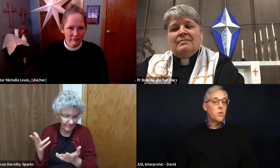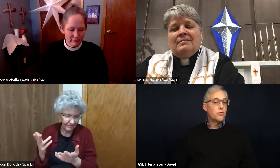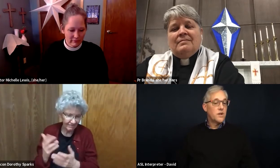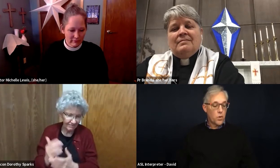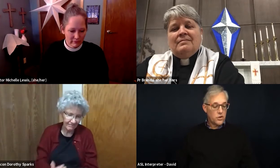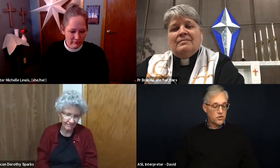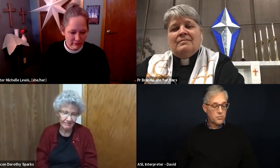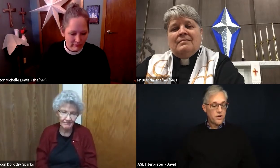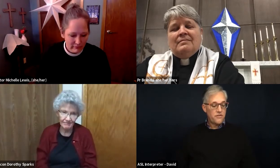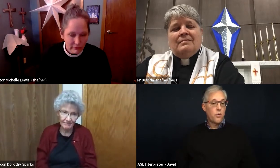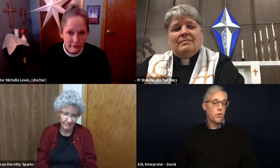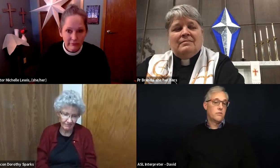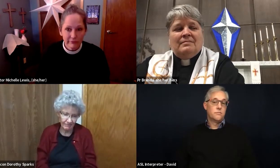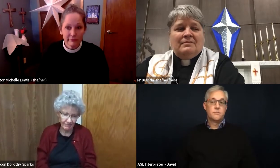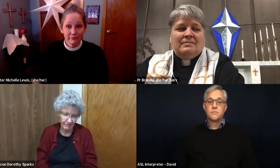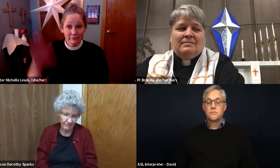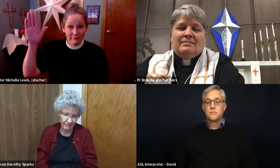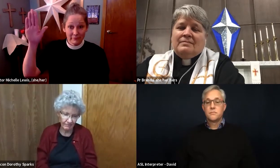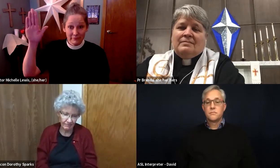You may be wondering what you should pray for.